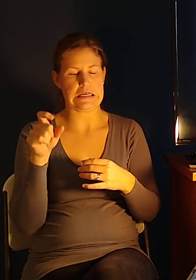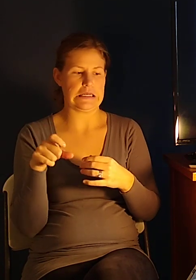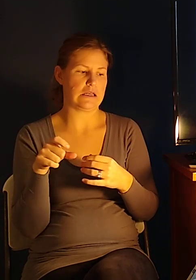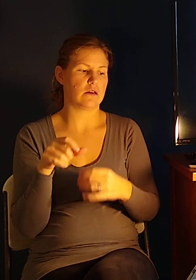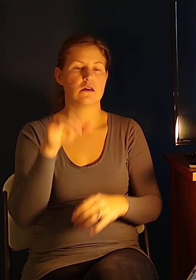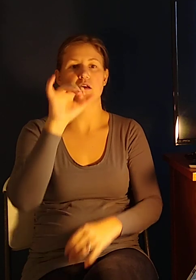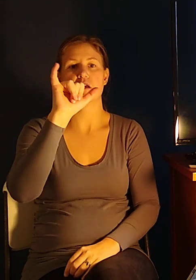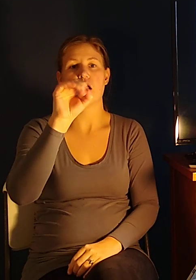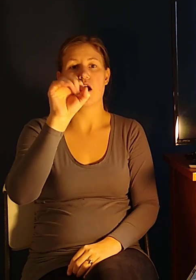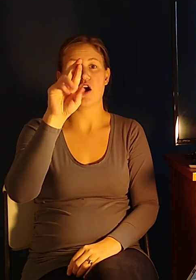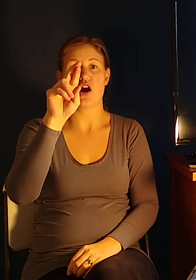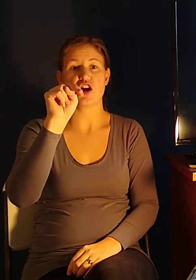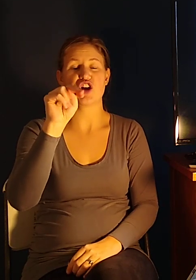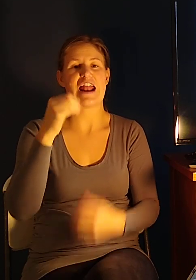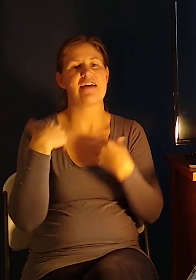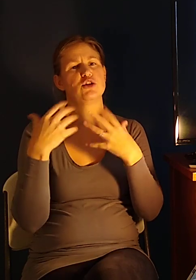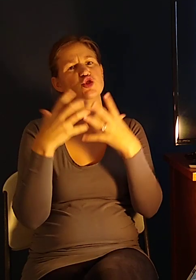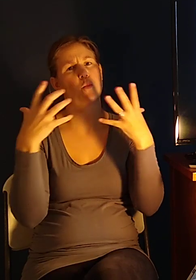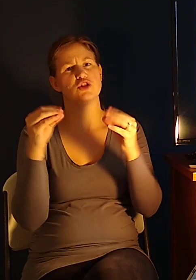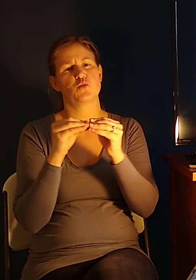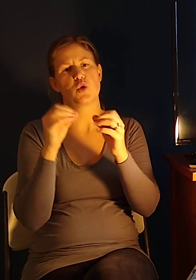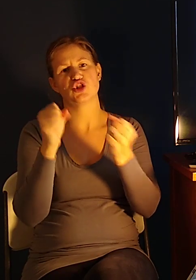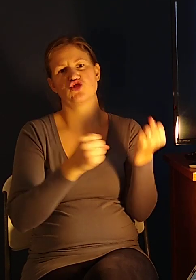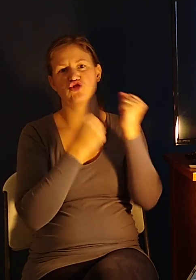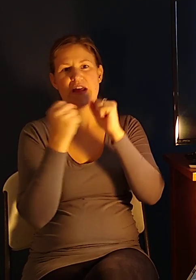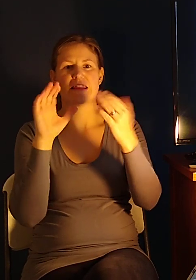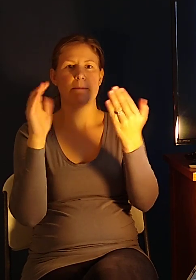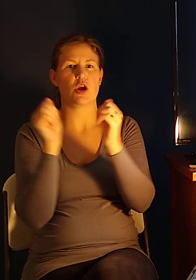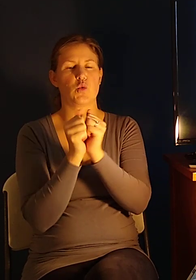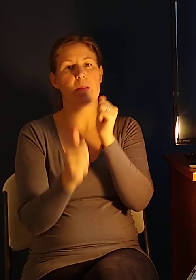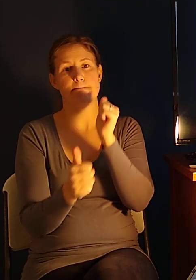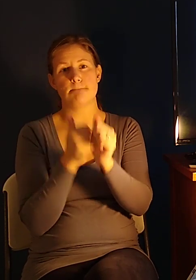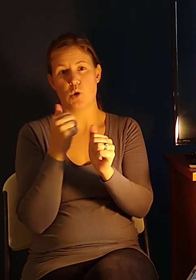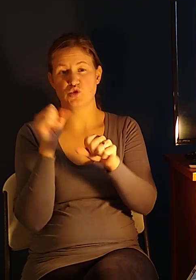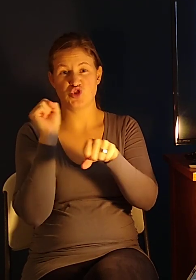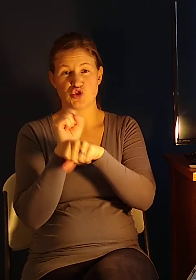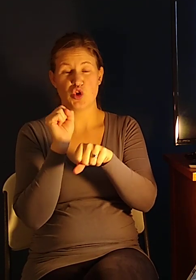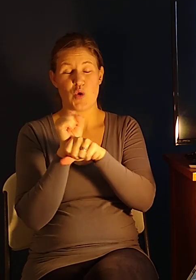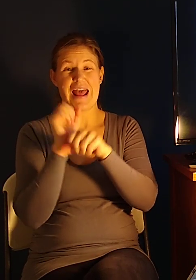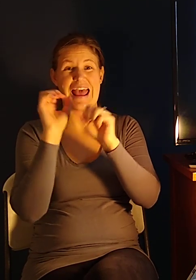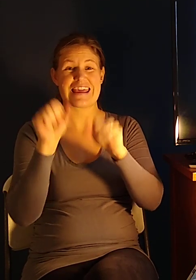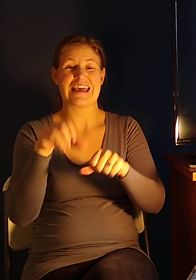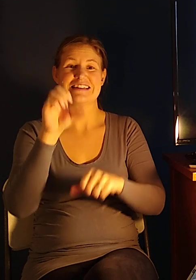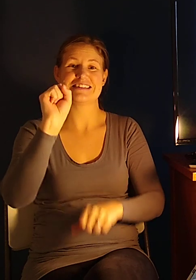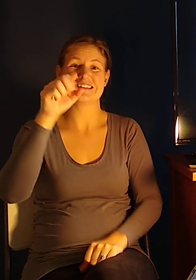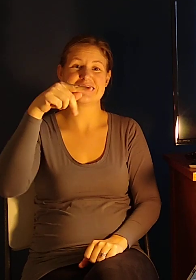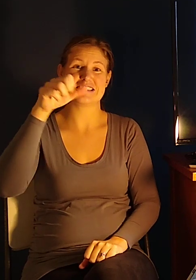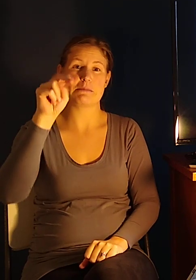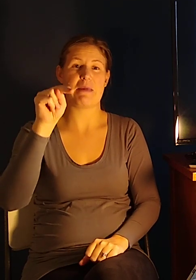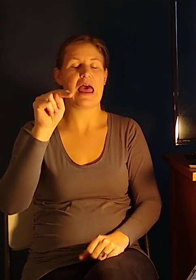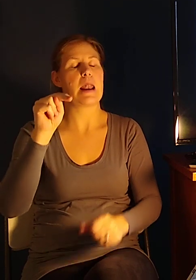Iron has much greater strength than most stone and can span much longer